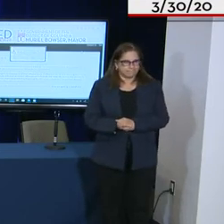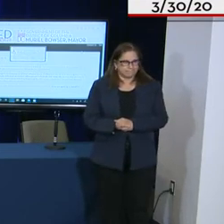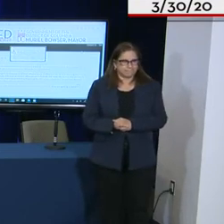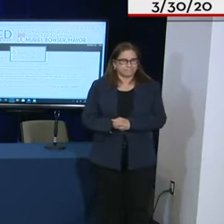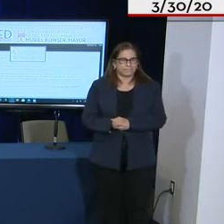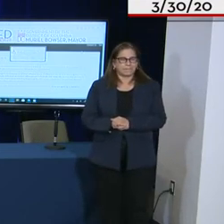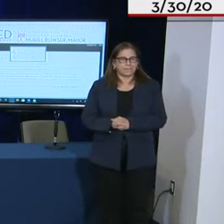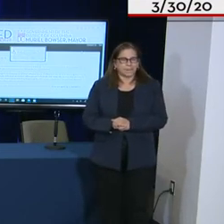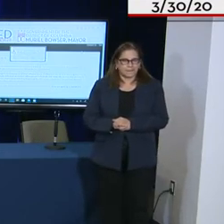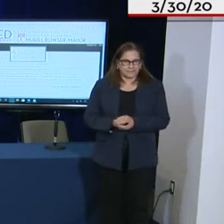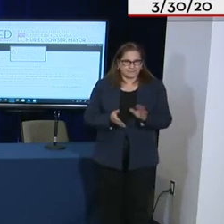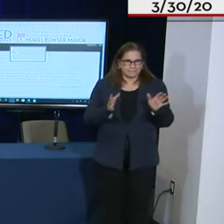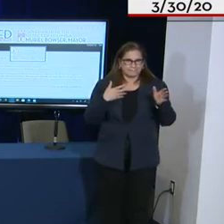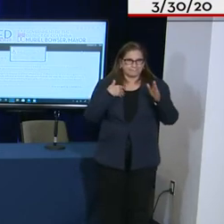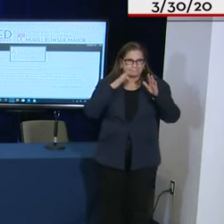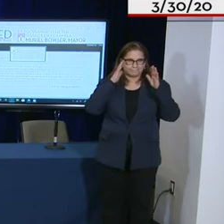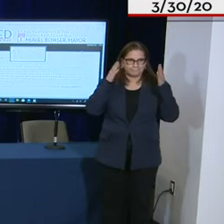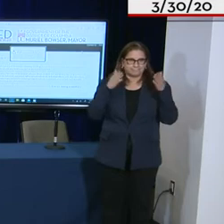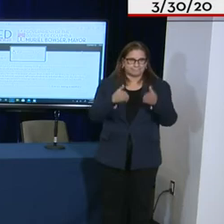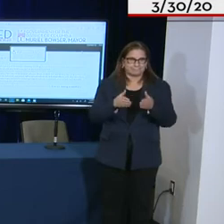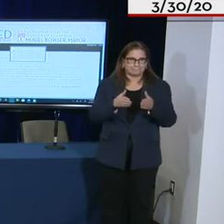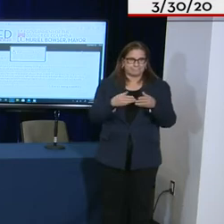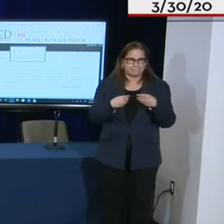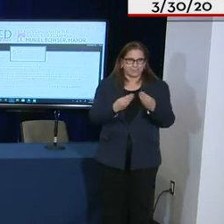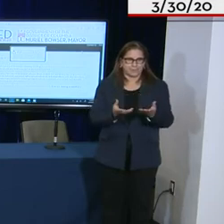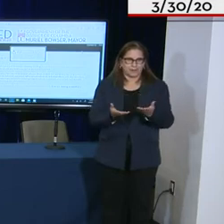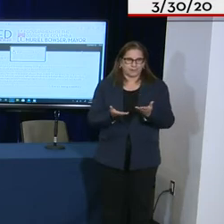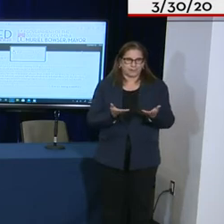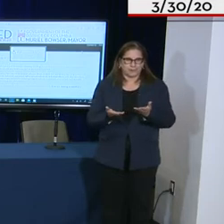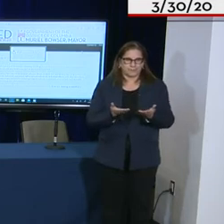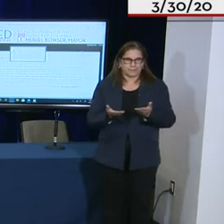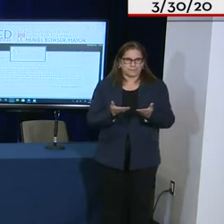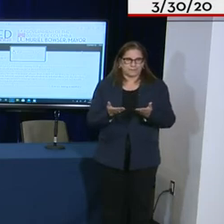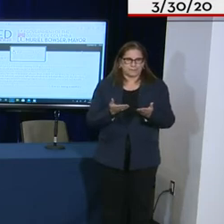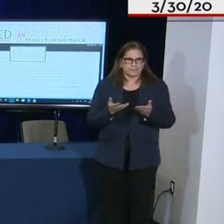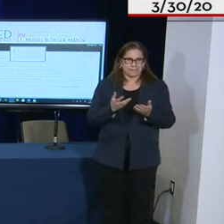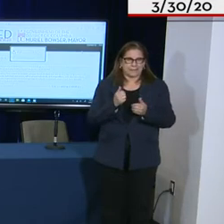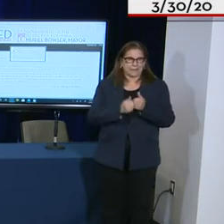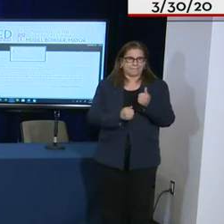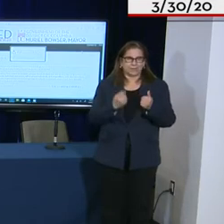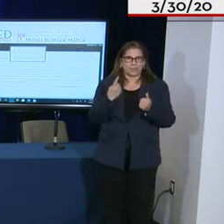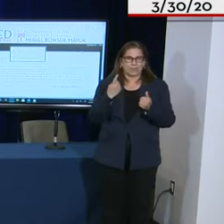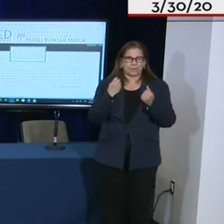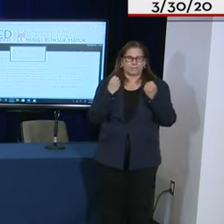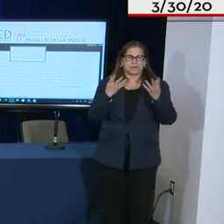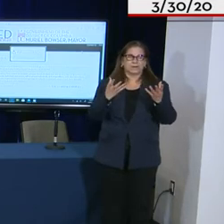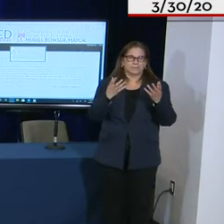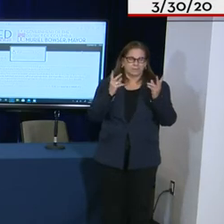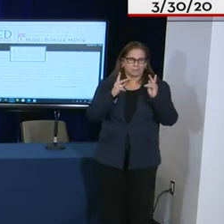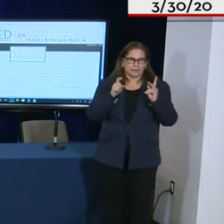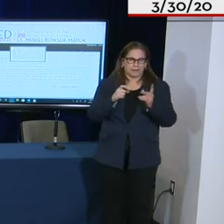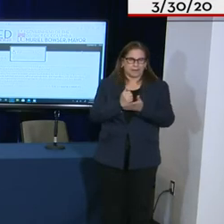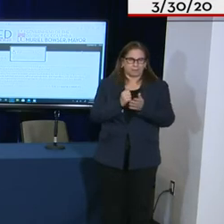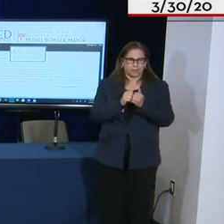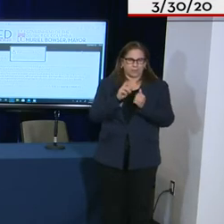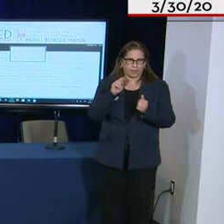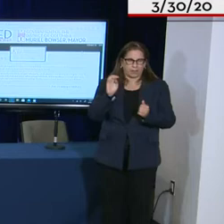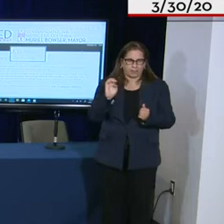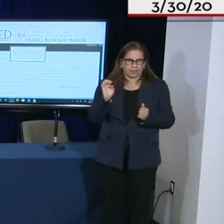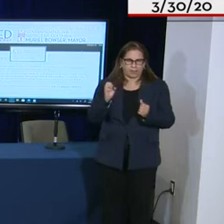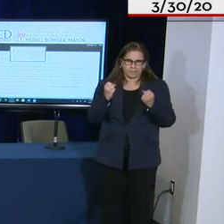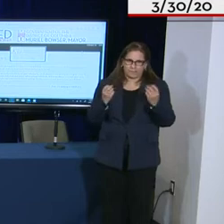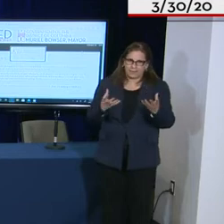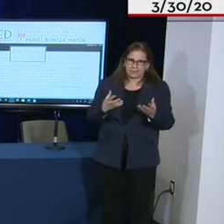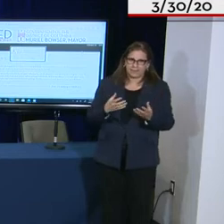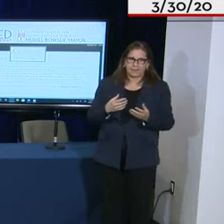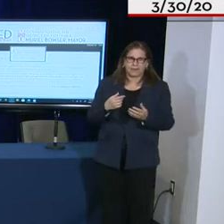trying to serve everybody who needs assistance for unemployment insurance. Modernizing the UI